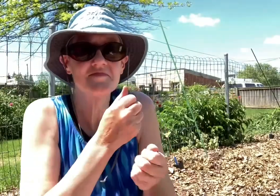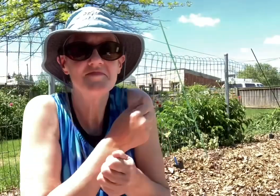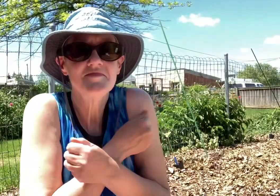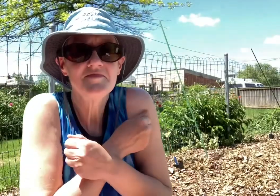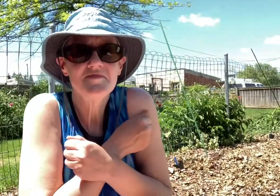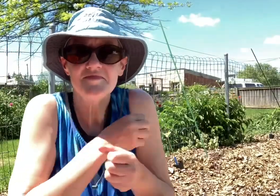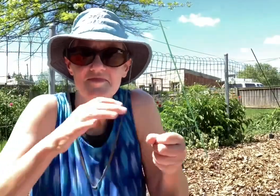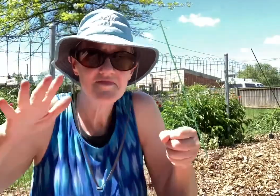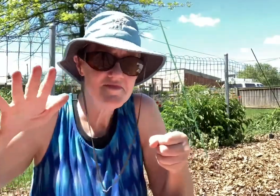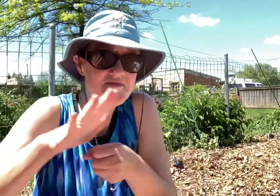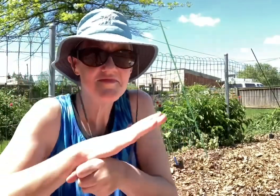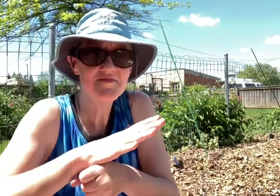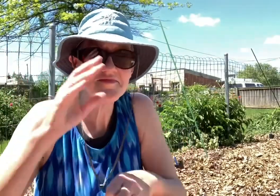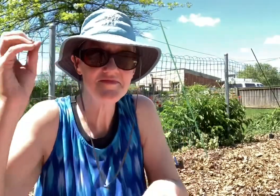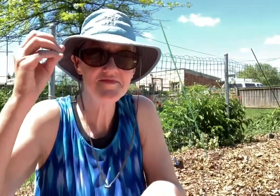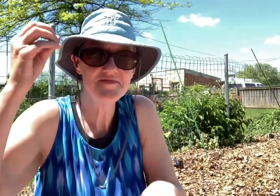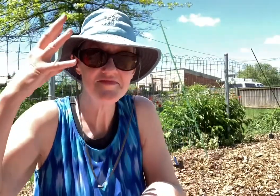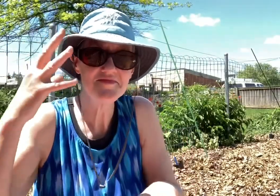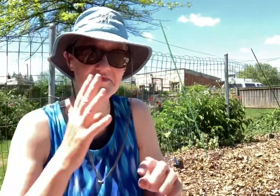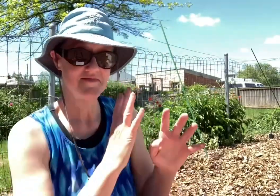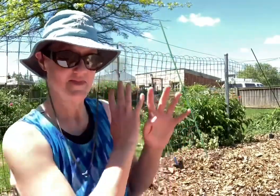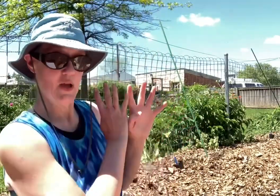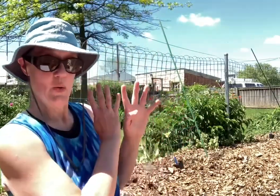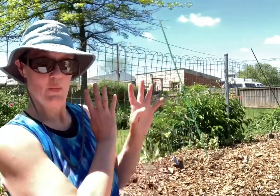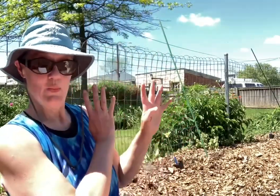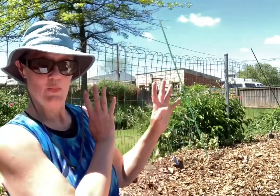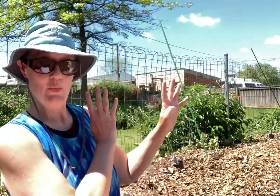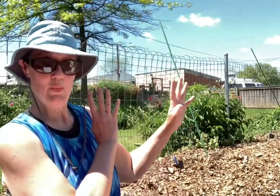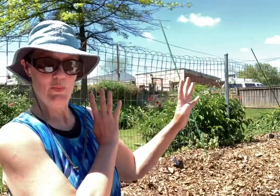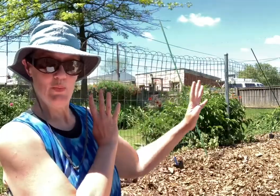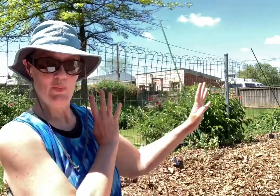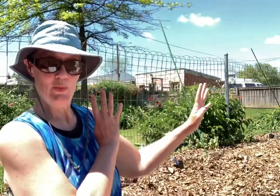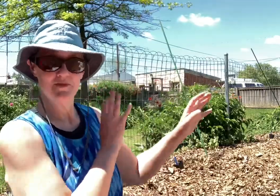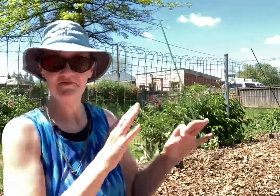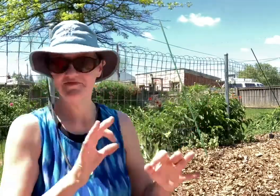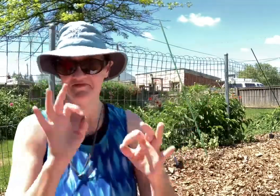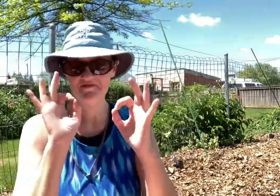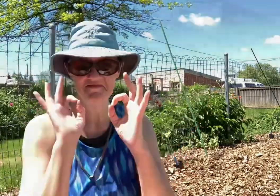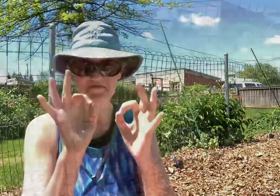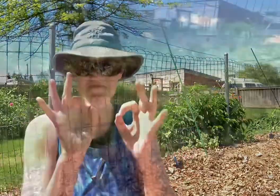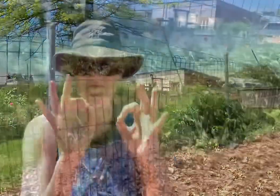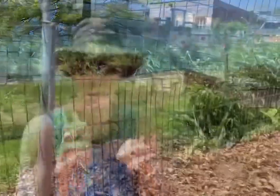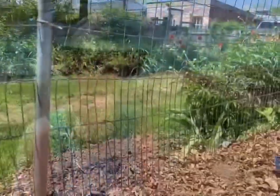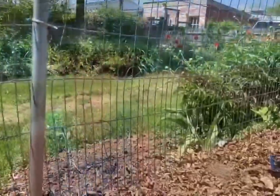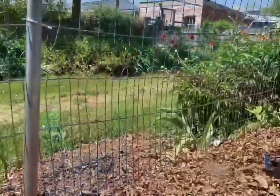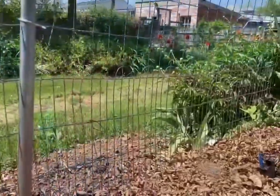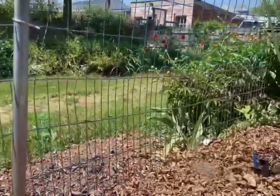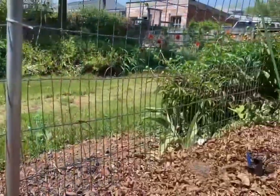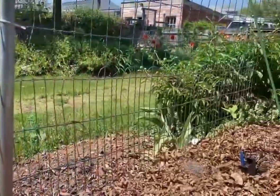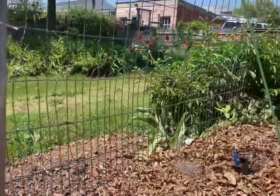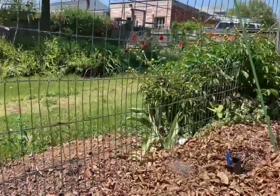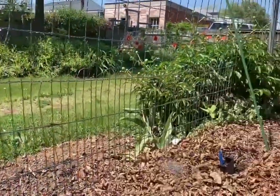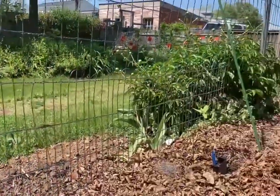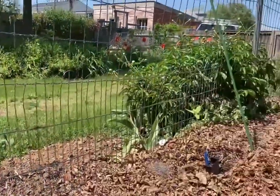Sunflowers love full sun, so along this fence is going to be just perfect.